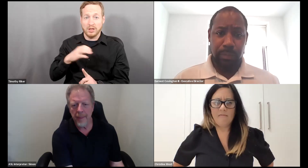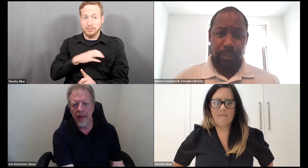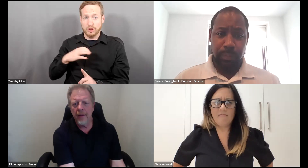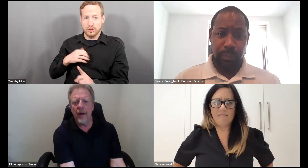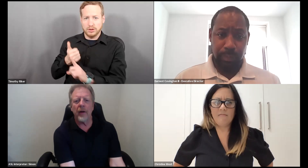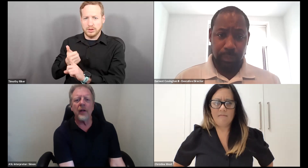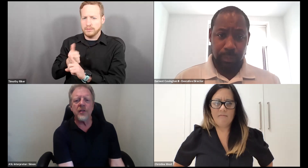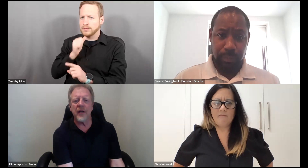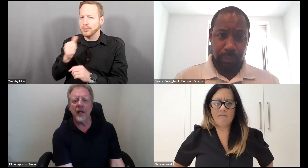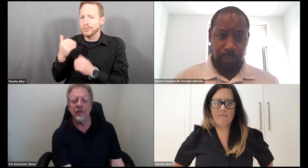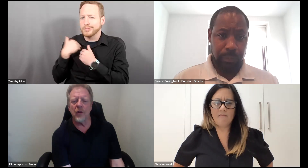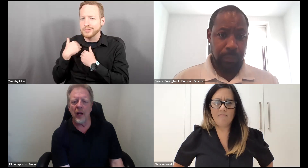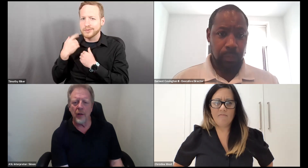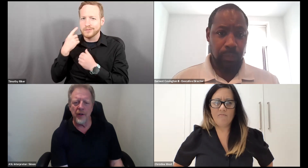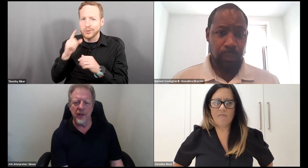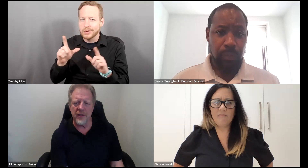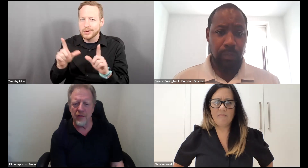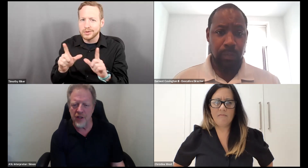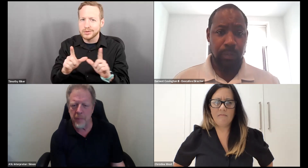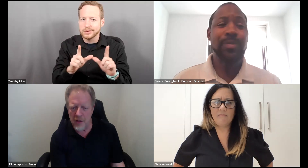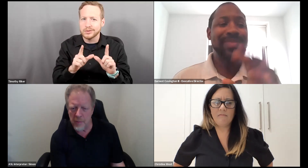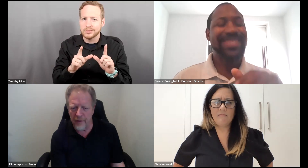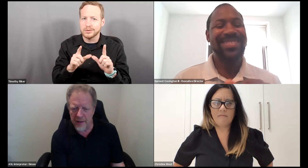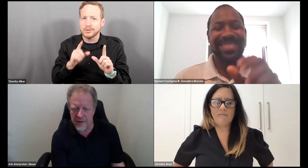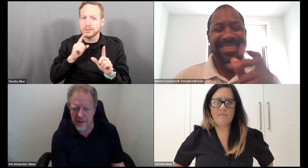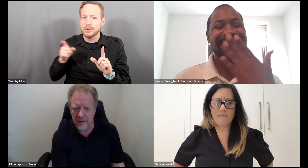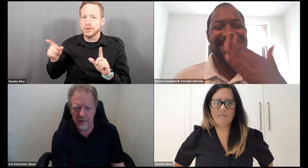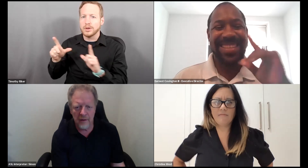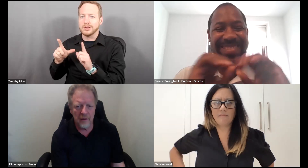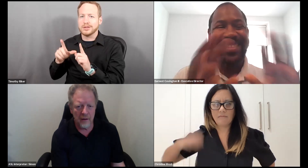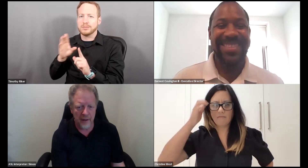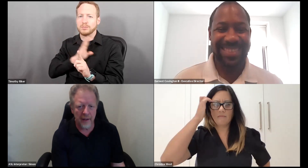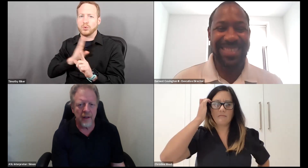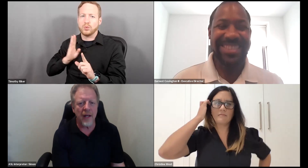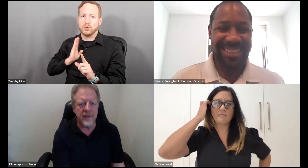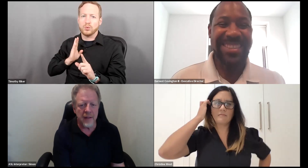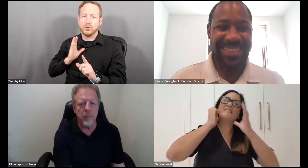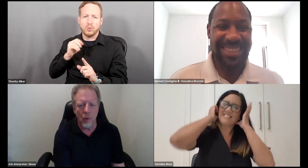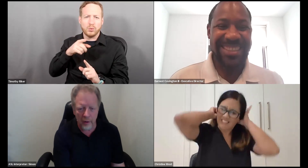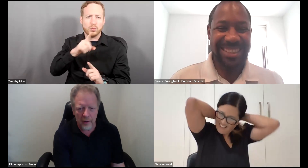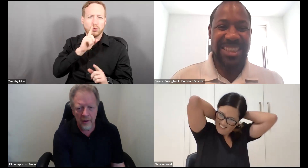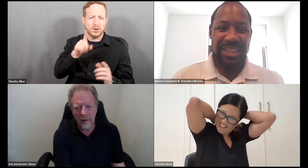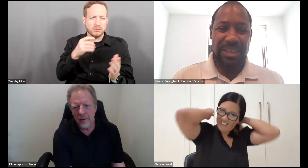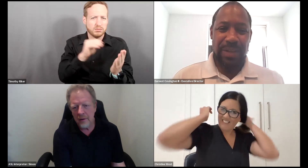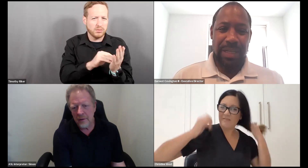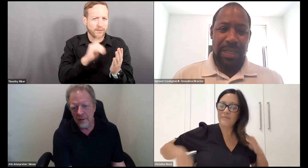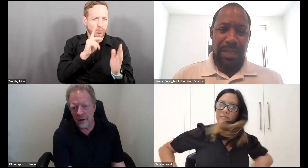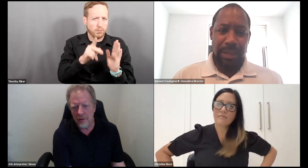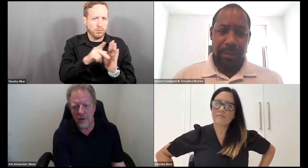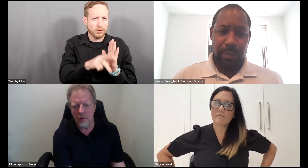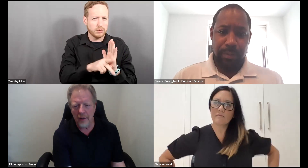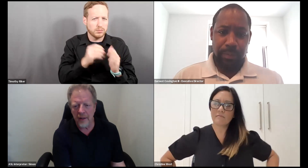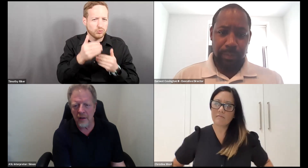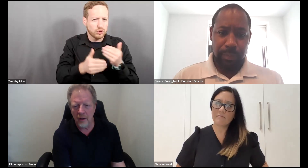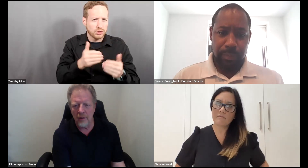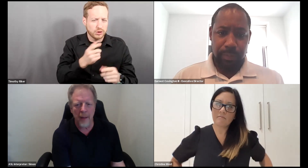Okay. Now, I understand that the Rhode Island Commission is not responsible for licensing. Okay. The licensing board,